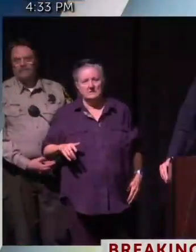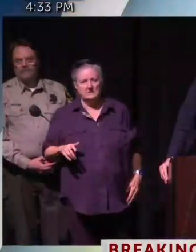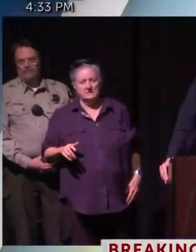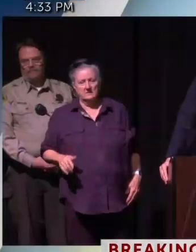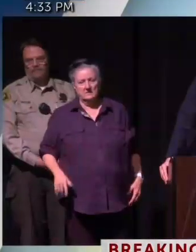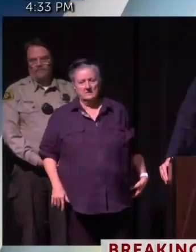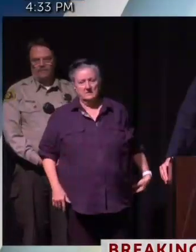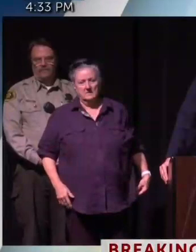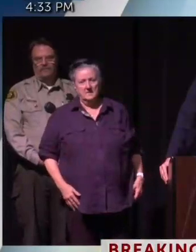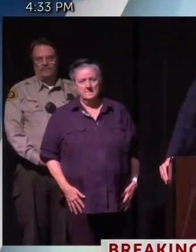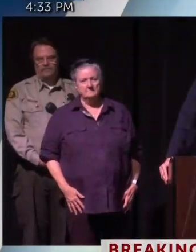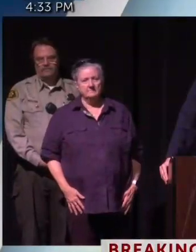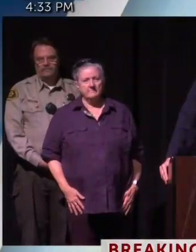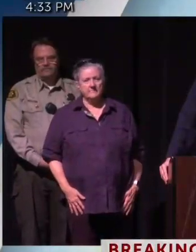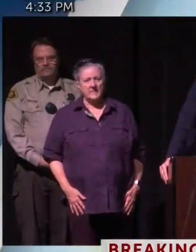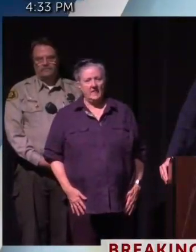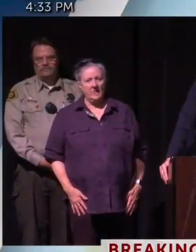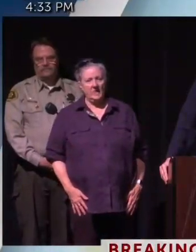way.